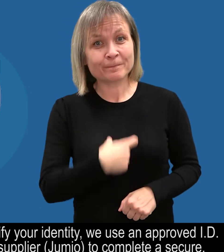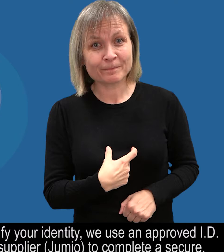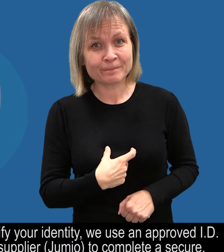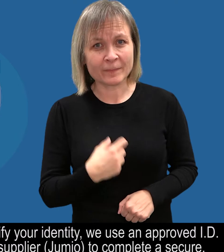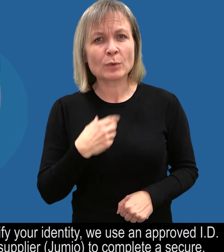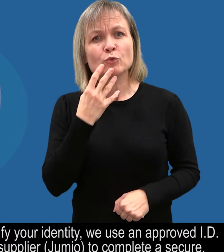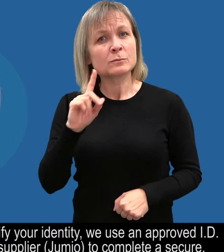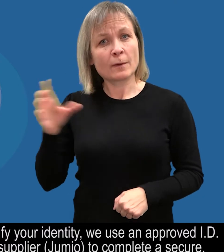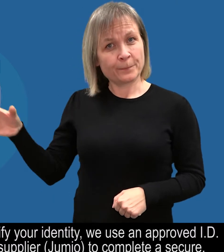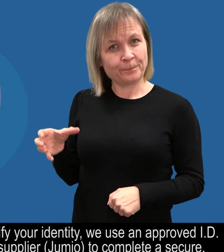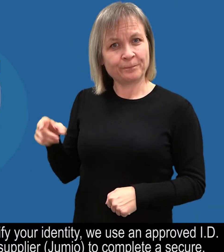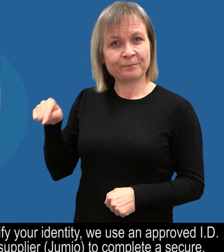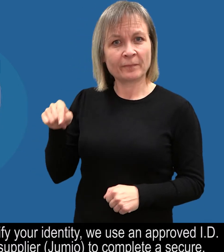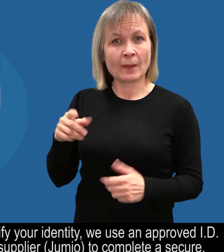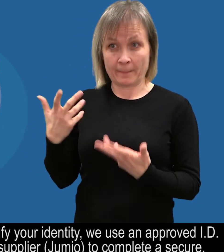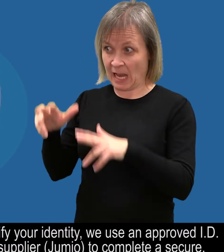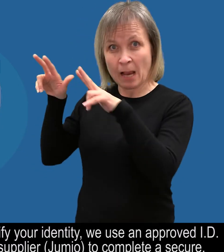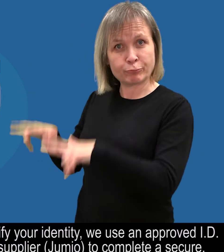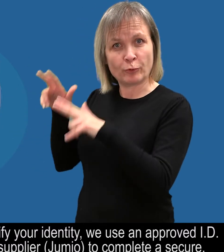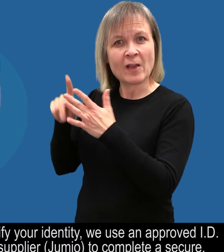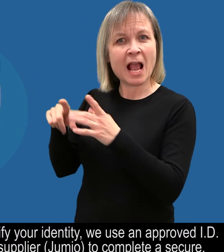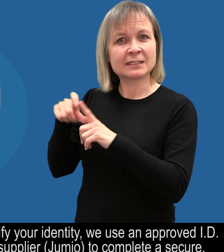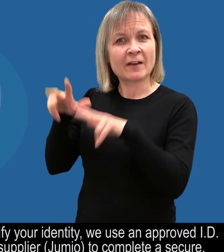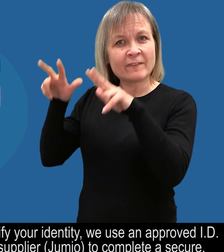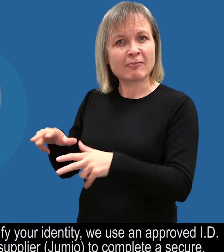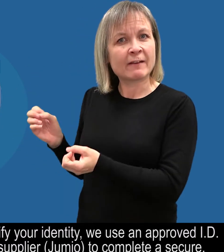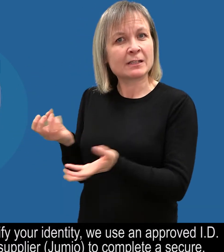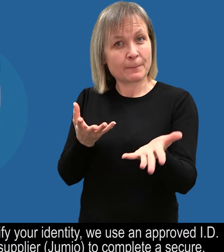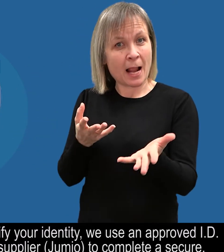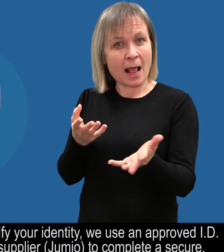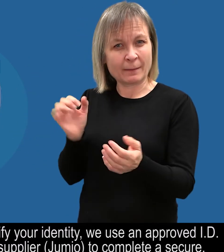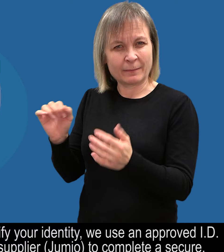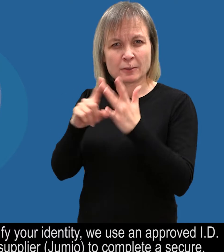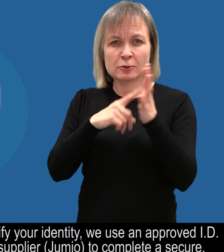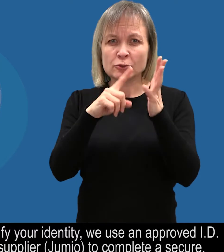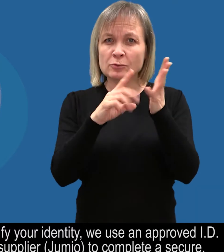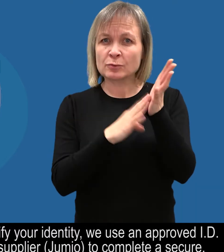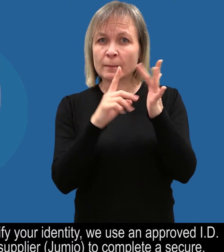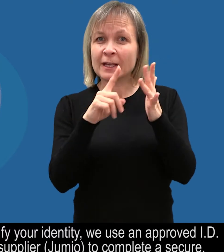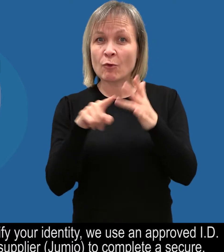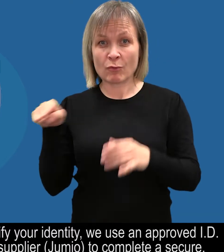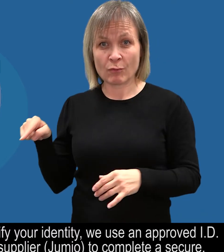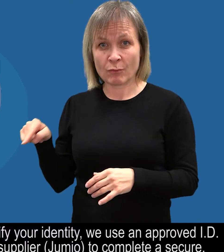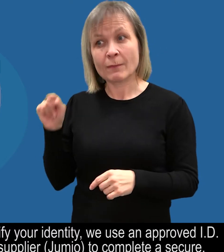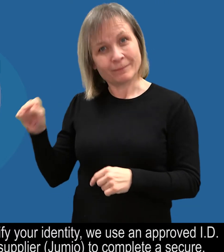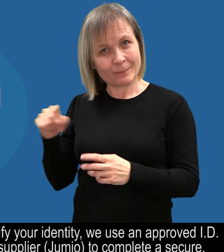In order to verify your identity, we use an approved ID verification supplier, Jumio, to complete a